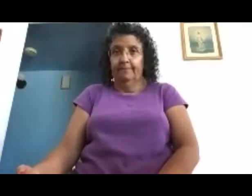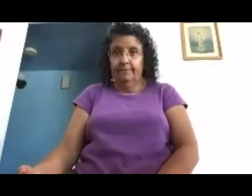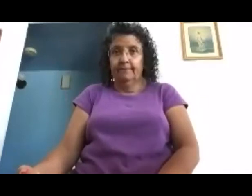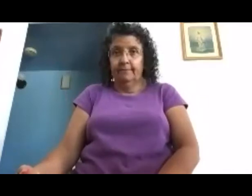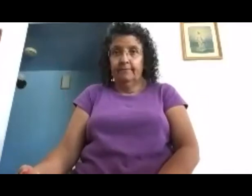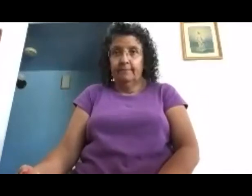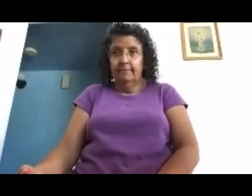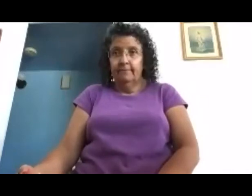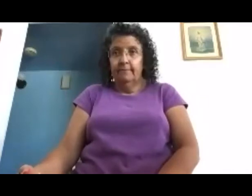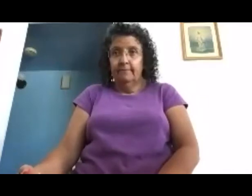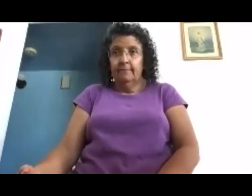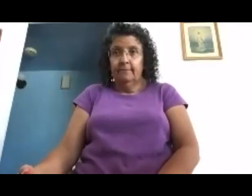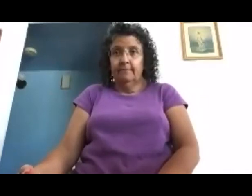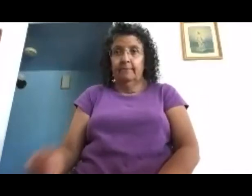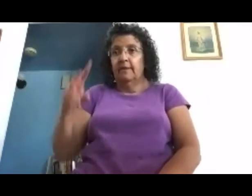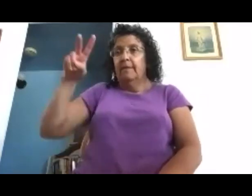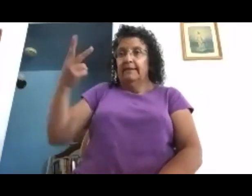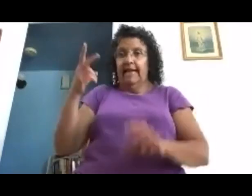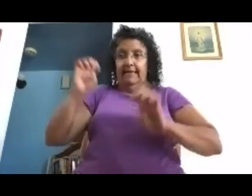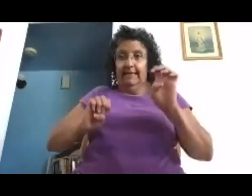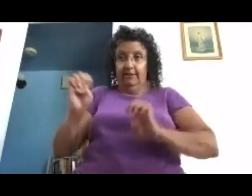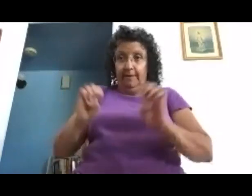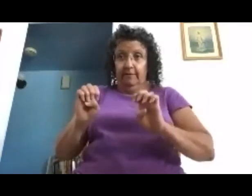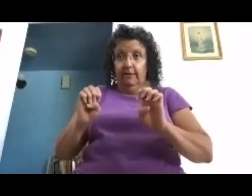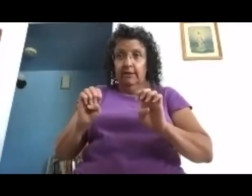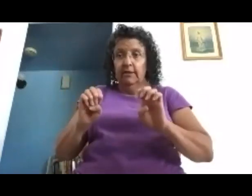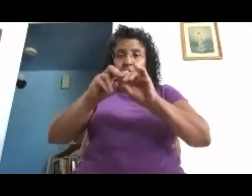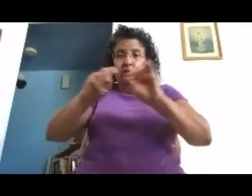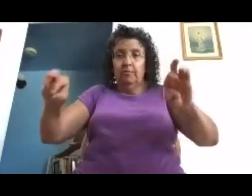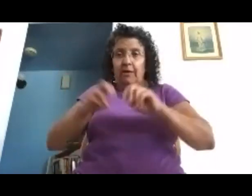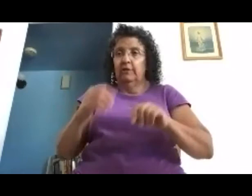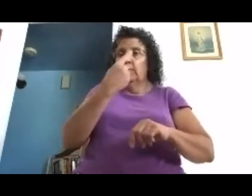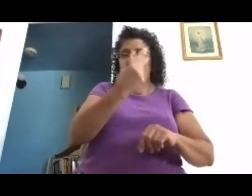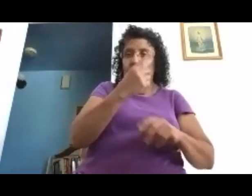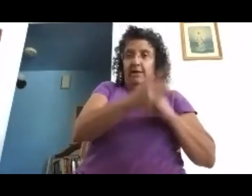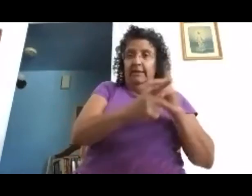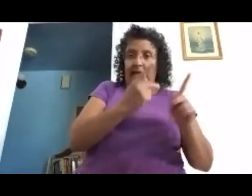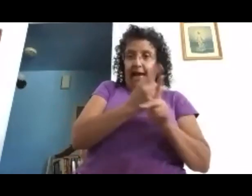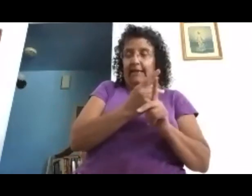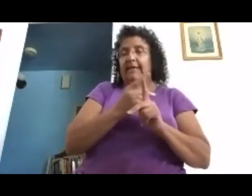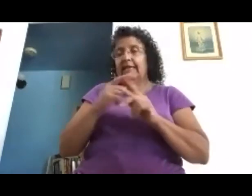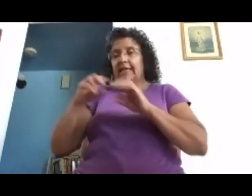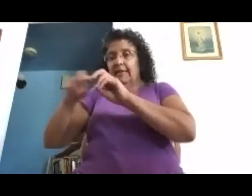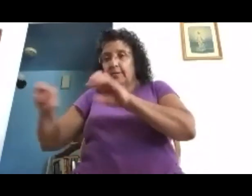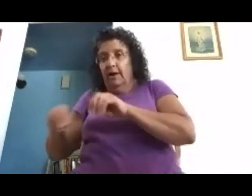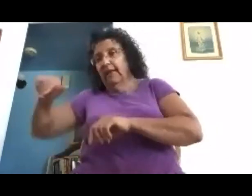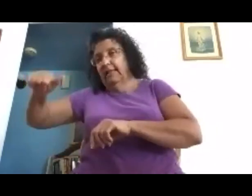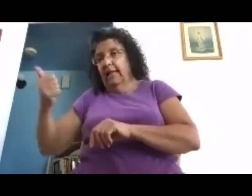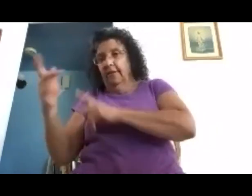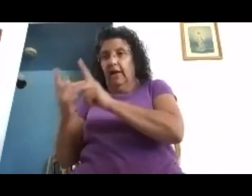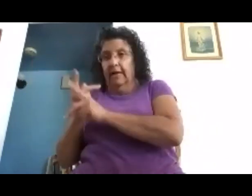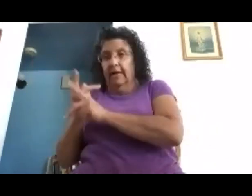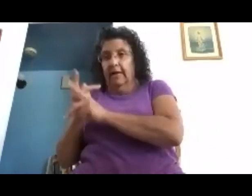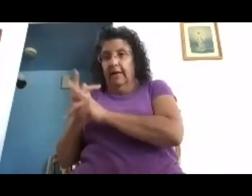My second experiment is to sprout some of one kind and some of another kind, but in the same sponge